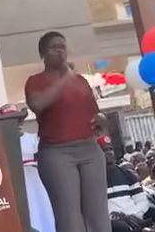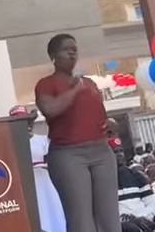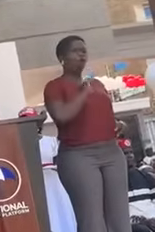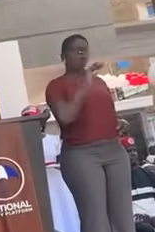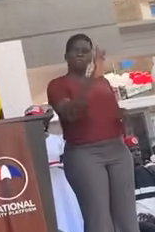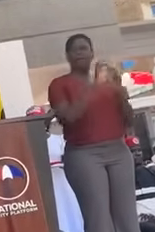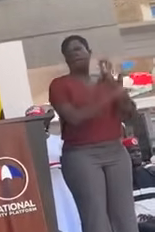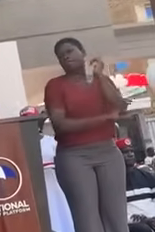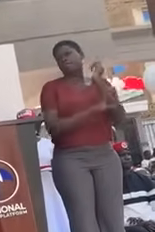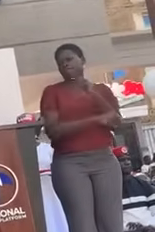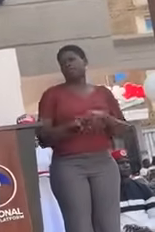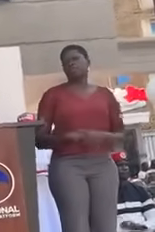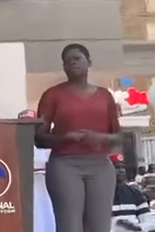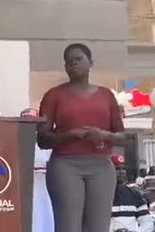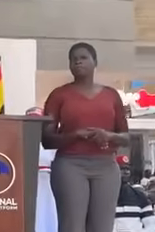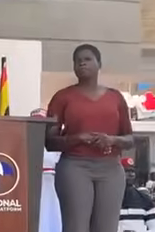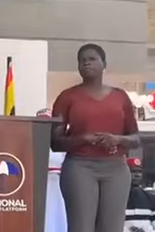lino